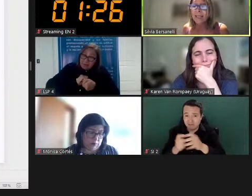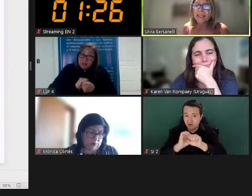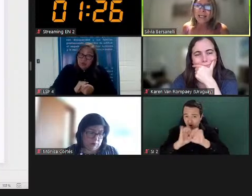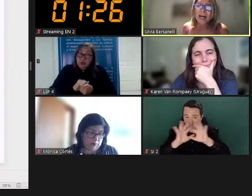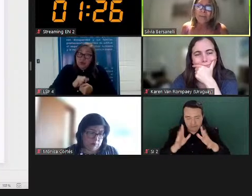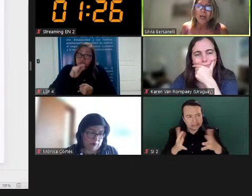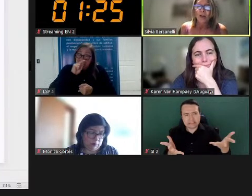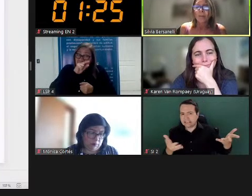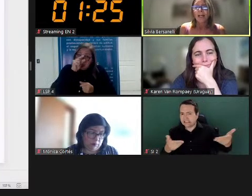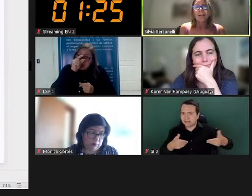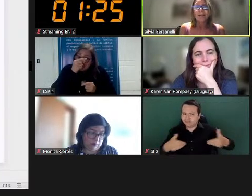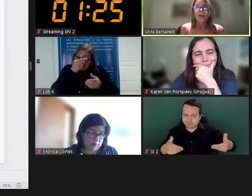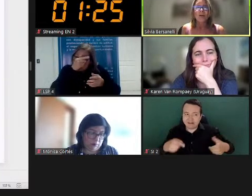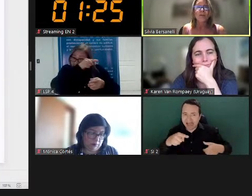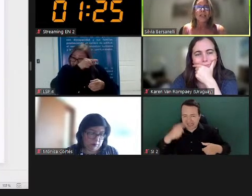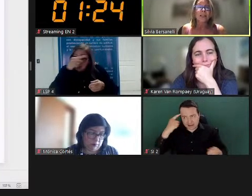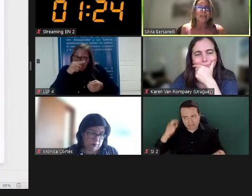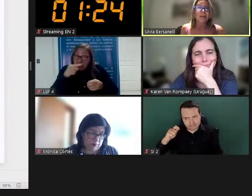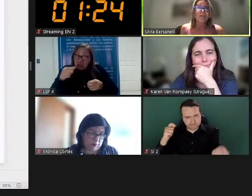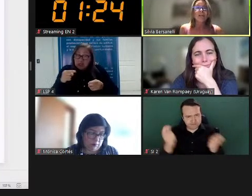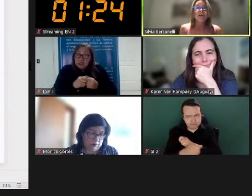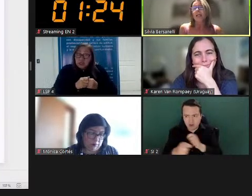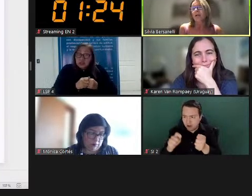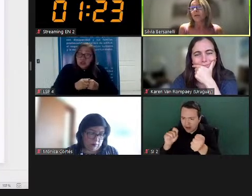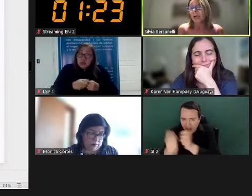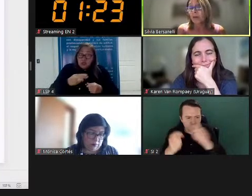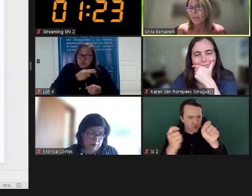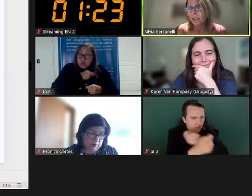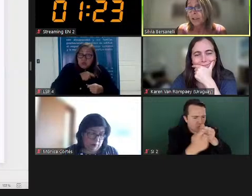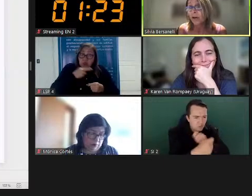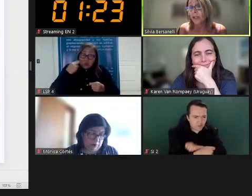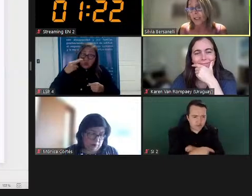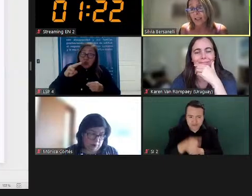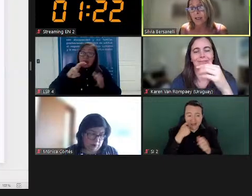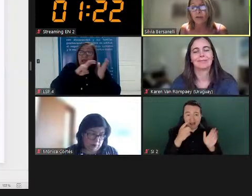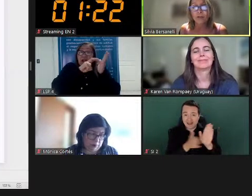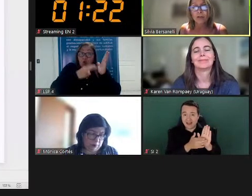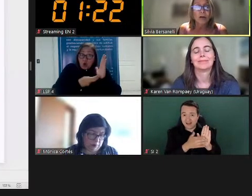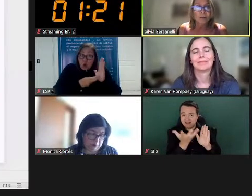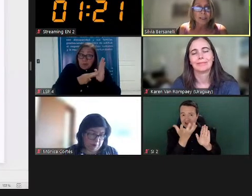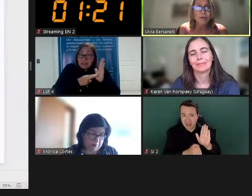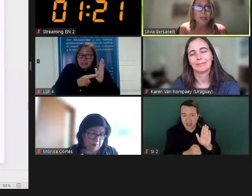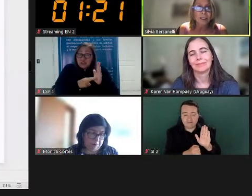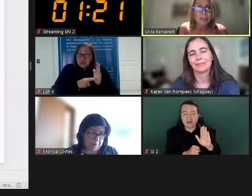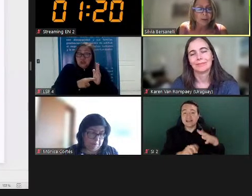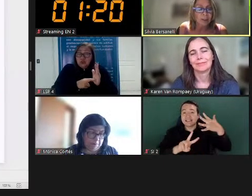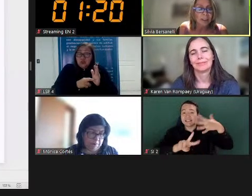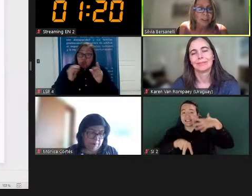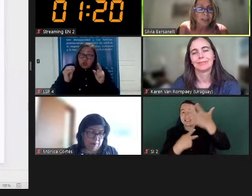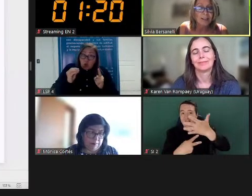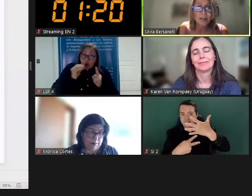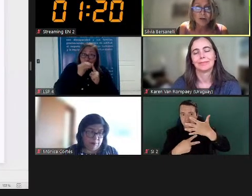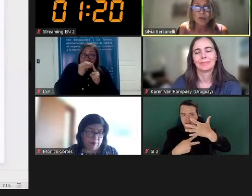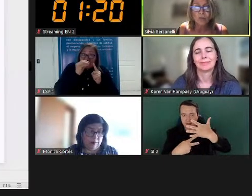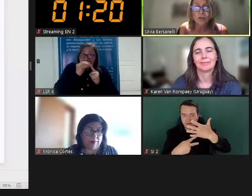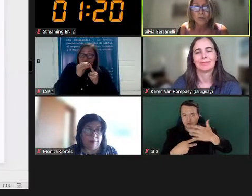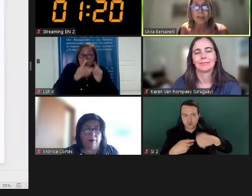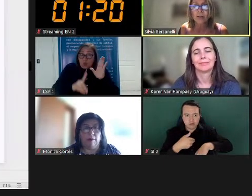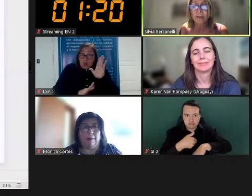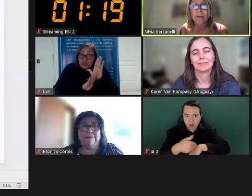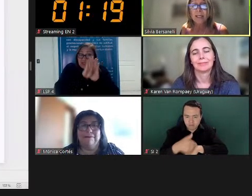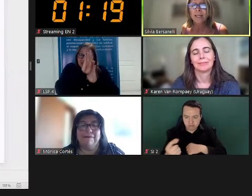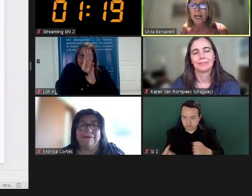overcome these inequities in this line as seven challenges in night of the convention and